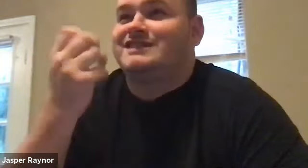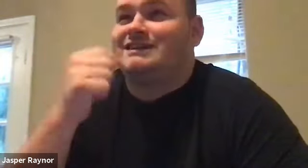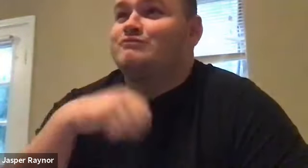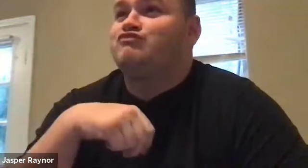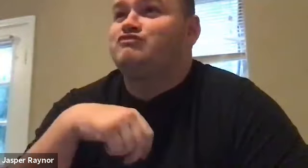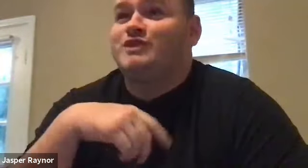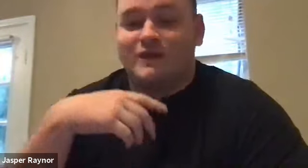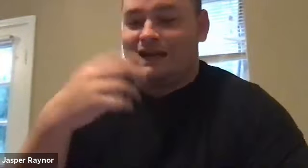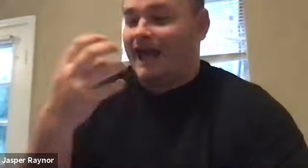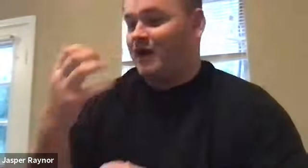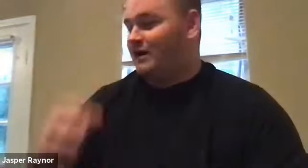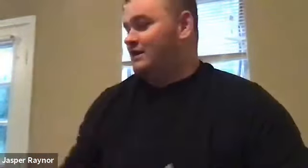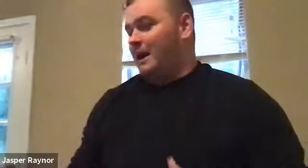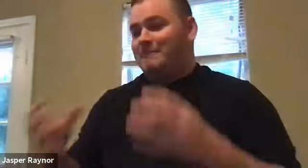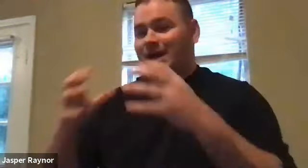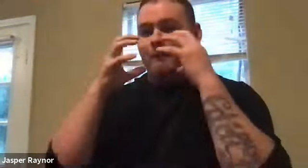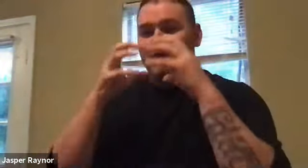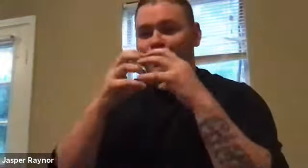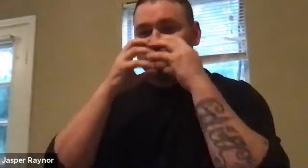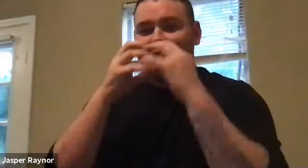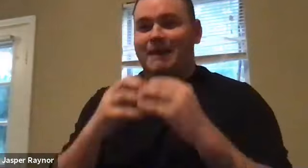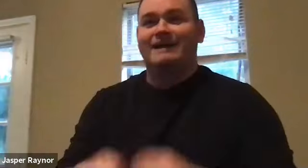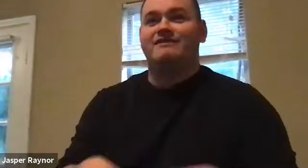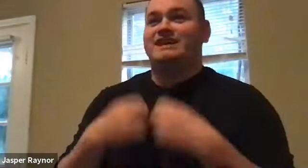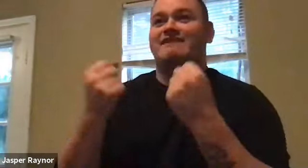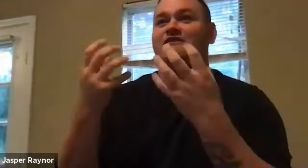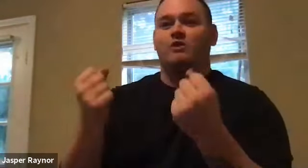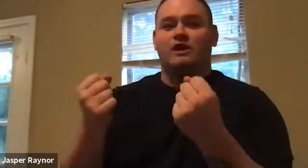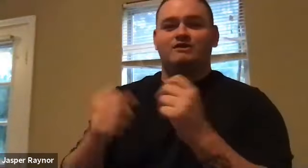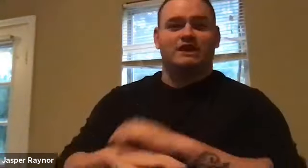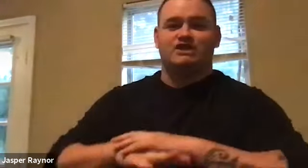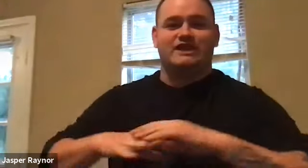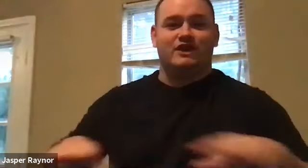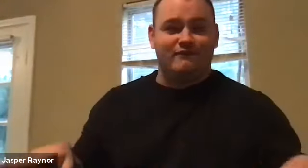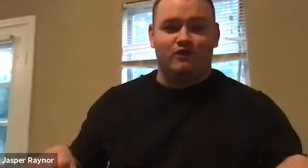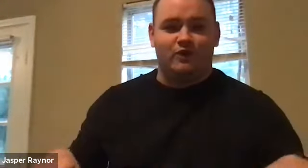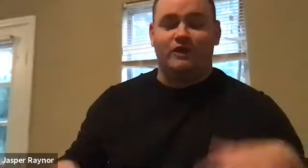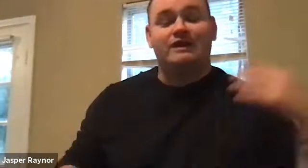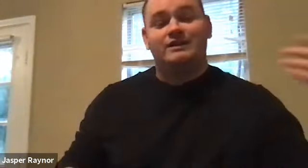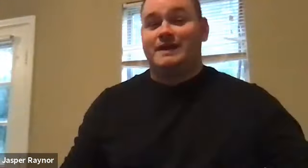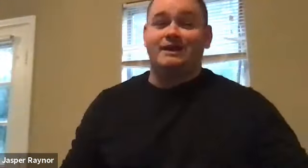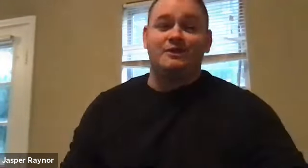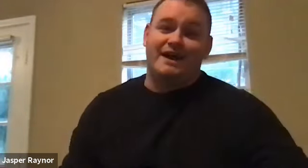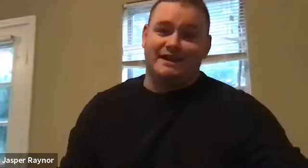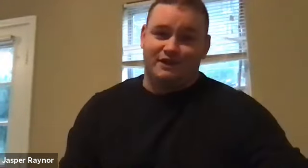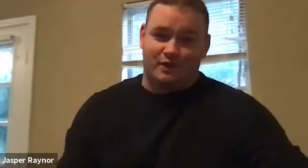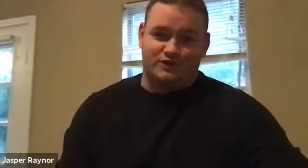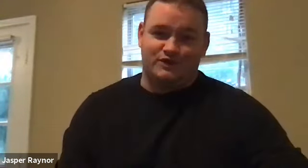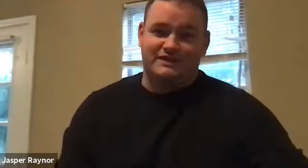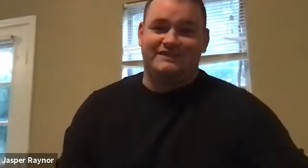sign. You can have a big old burger, take a bite of it, and have a full conversation, and you're never rude. You can't do that in hearing culture. That